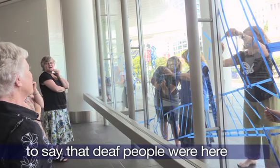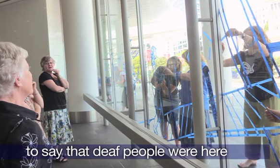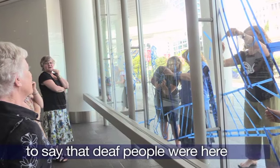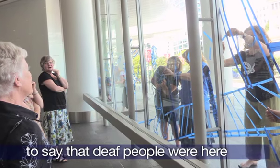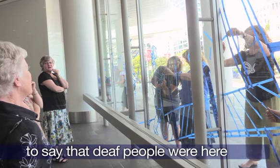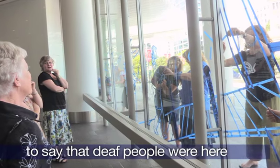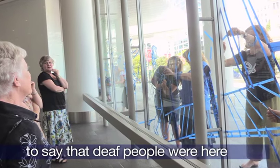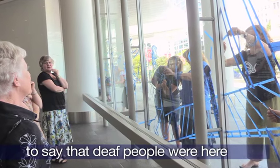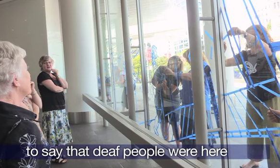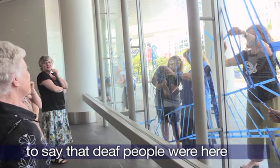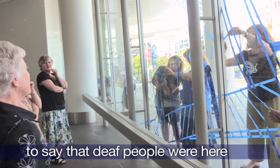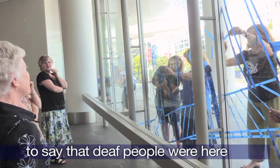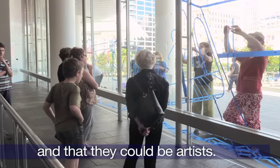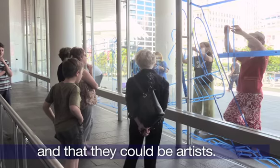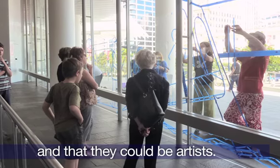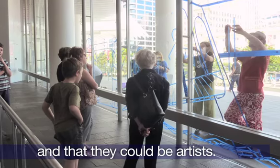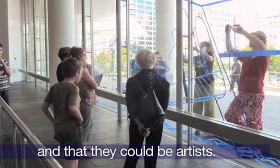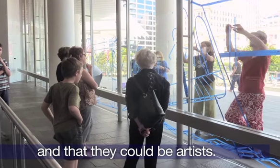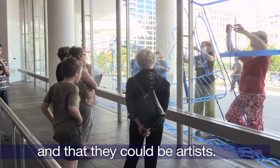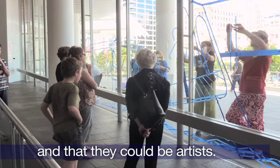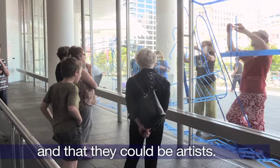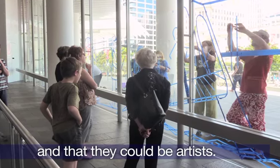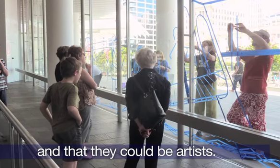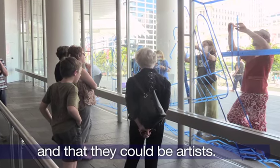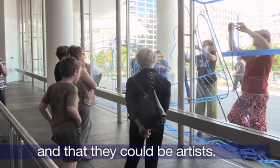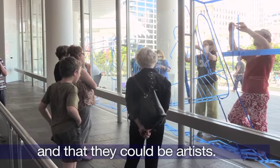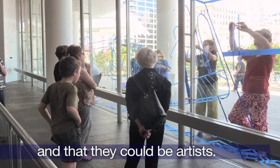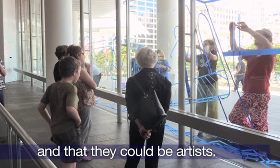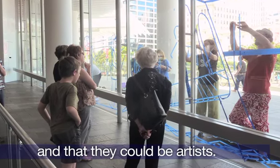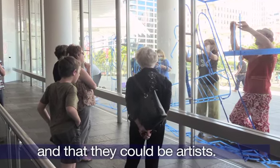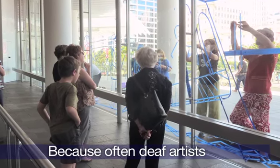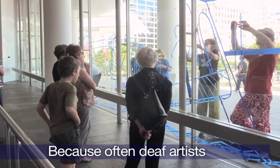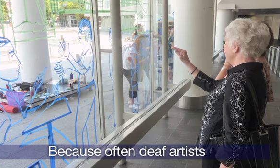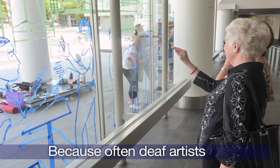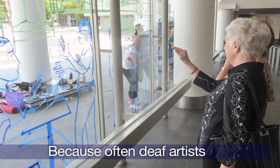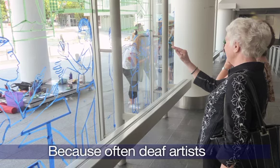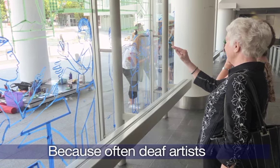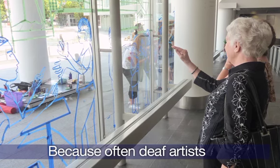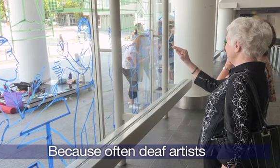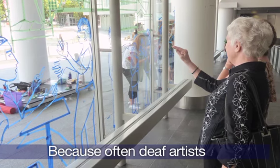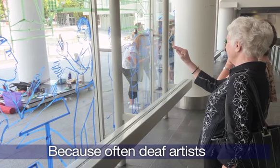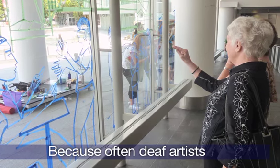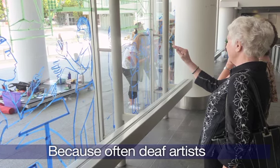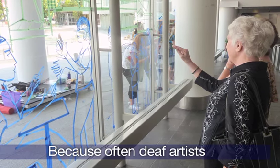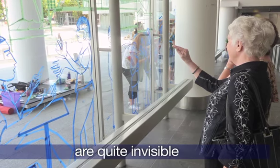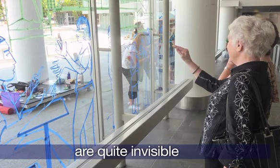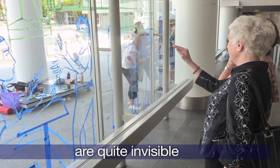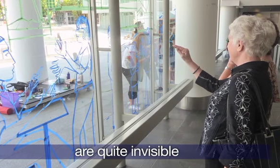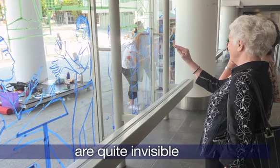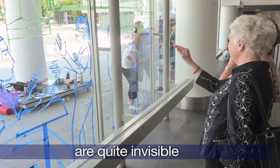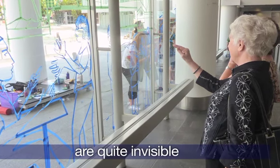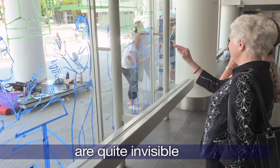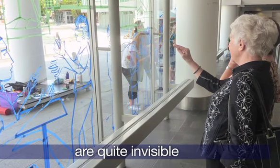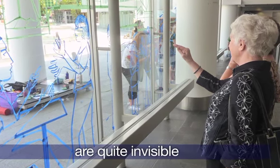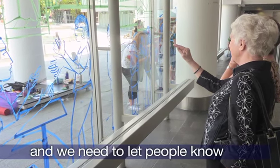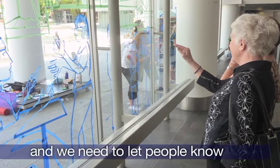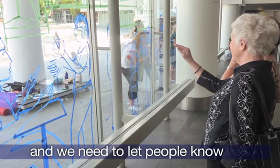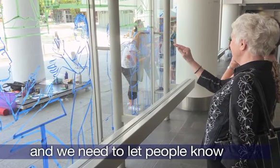that deaf people, were here and that they can be artists. And that, because often deaf artists are quite invisible, and we need to let people know